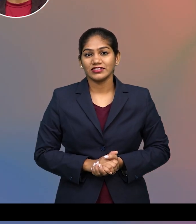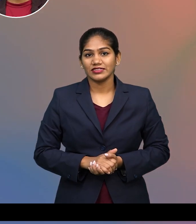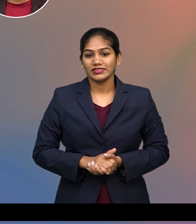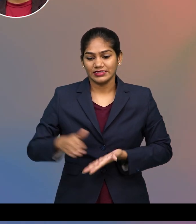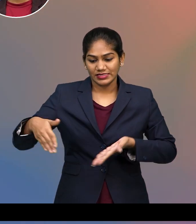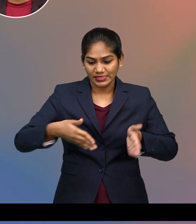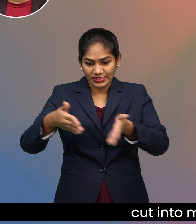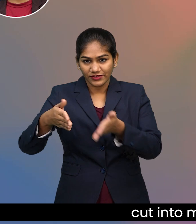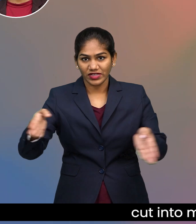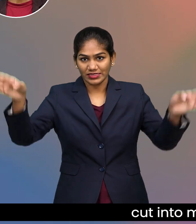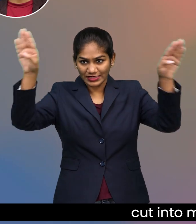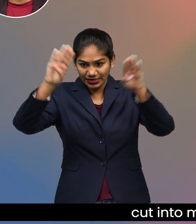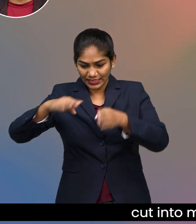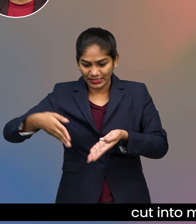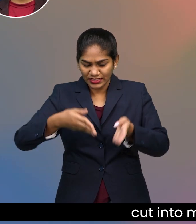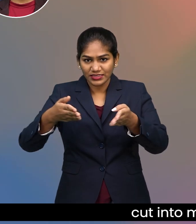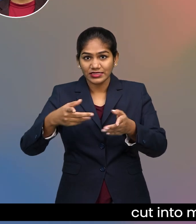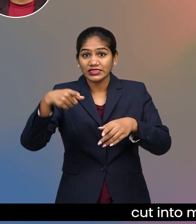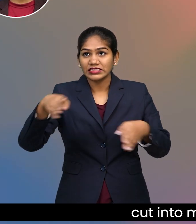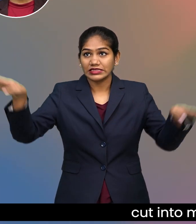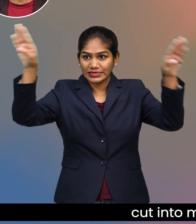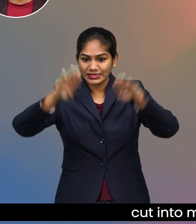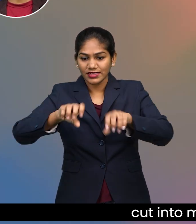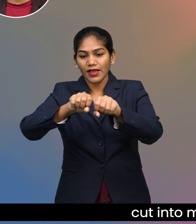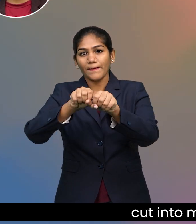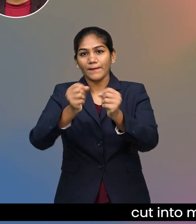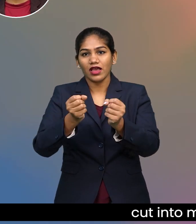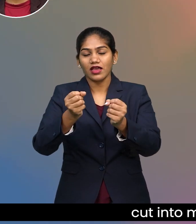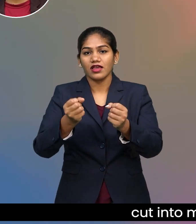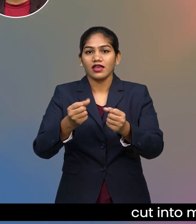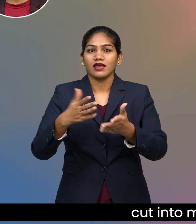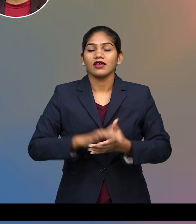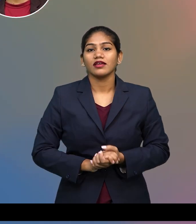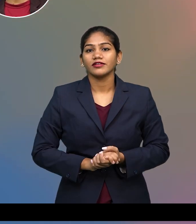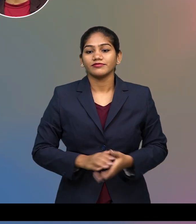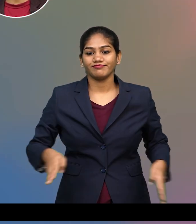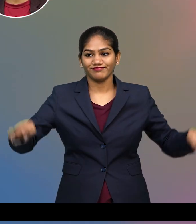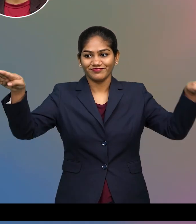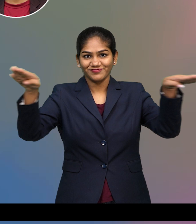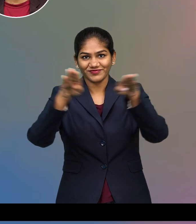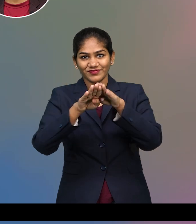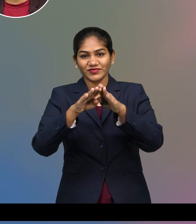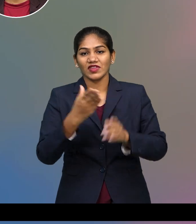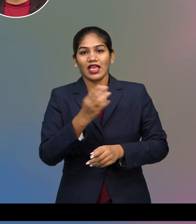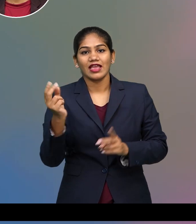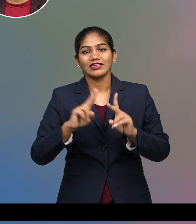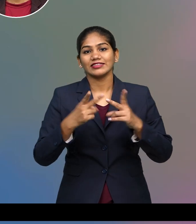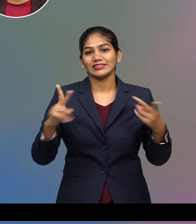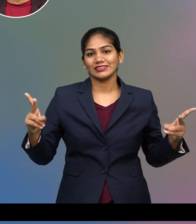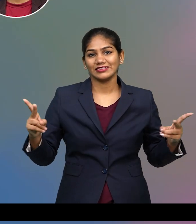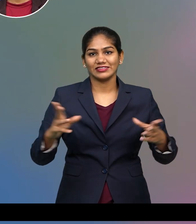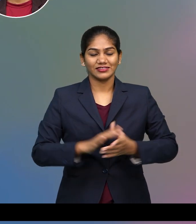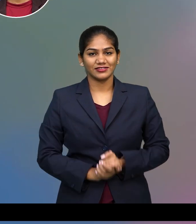River valleys cut into mountains and plateaus, etc.